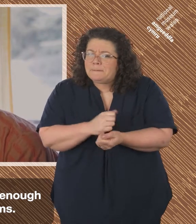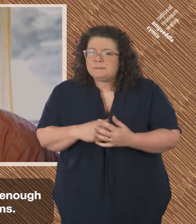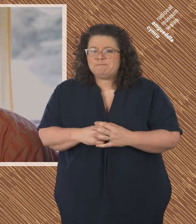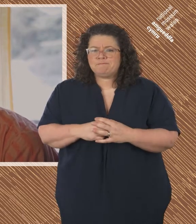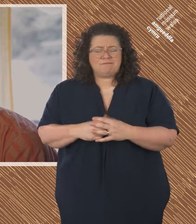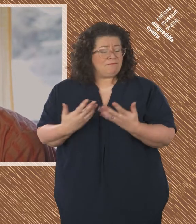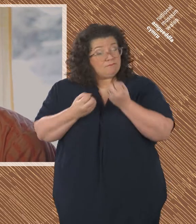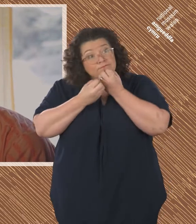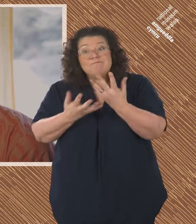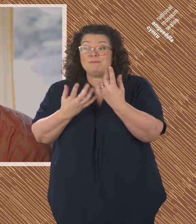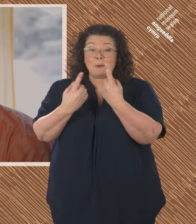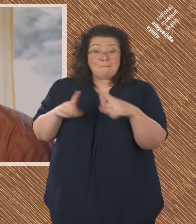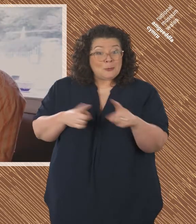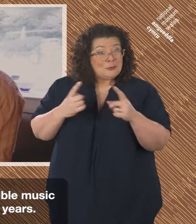exams.